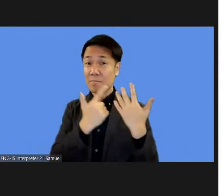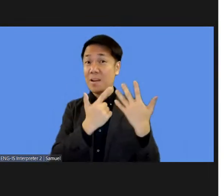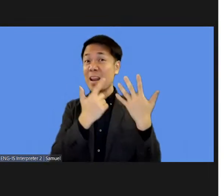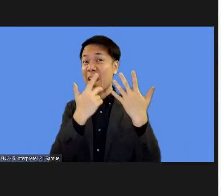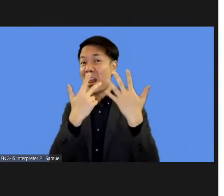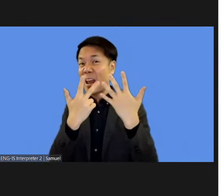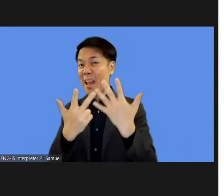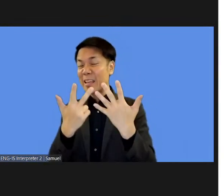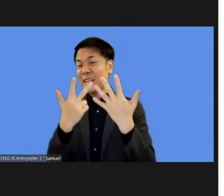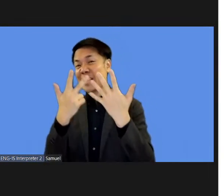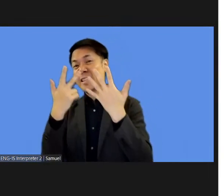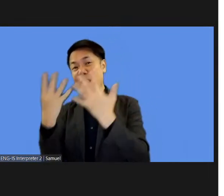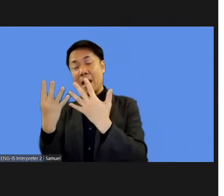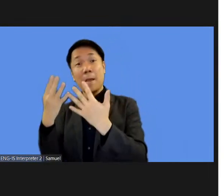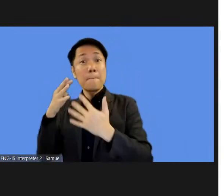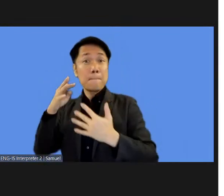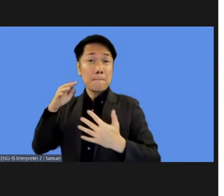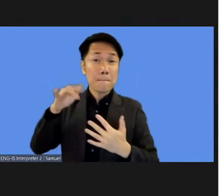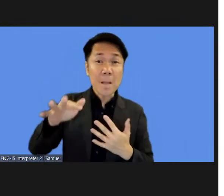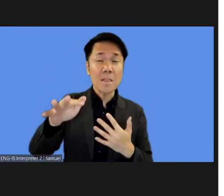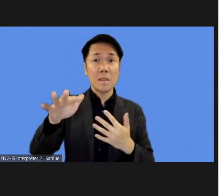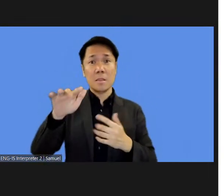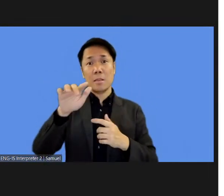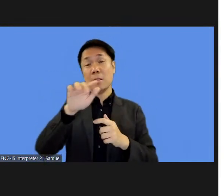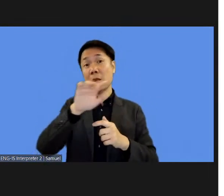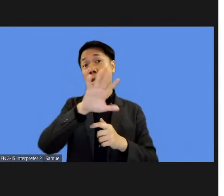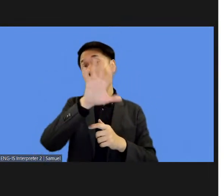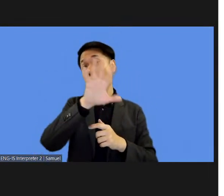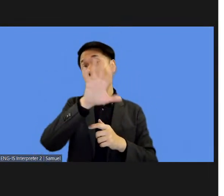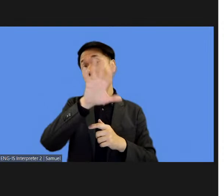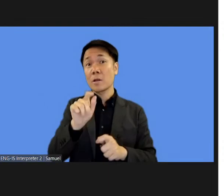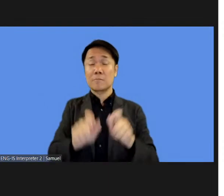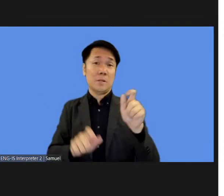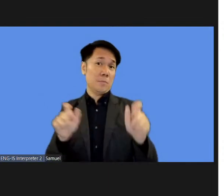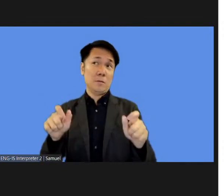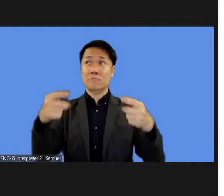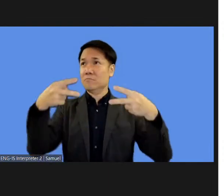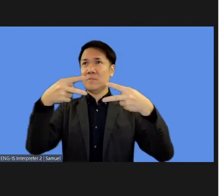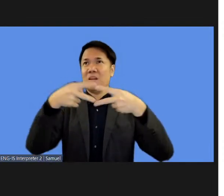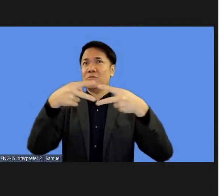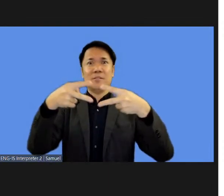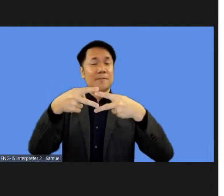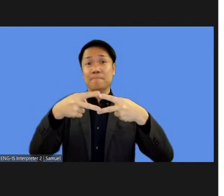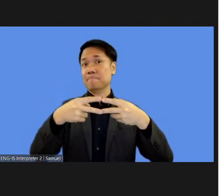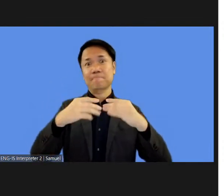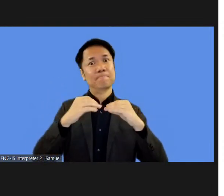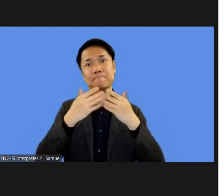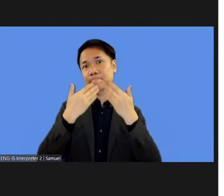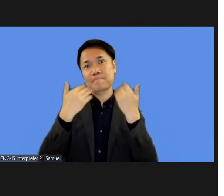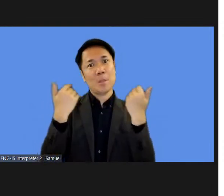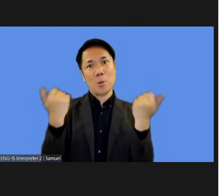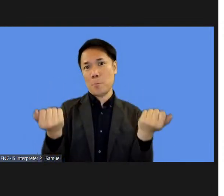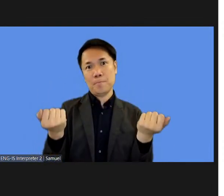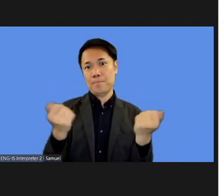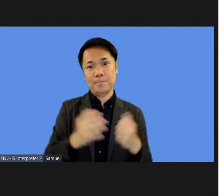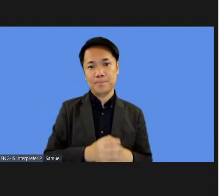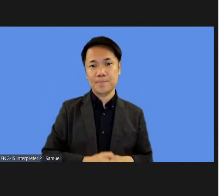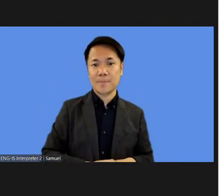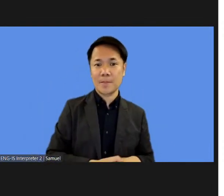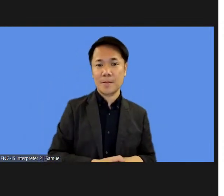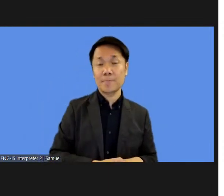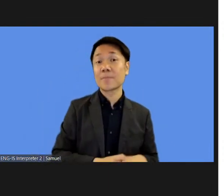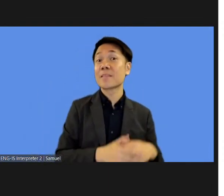million people who don't have access to electricity are in Africa. 19 of the countries, of the 23 countries globally who account